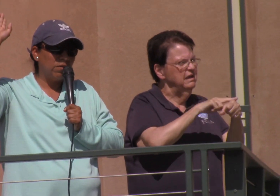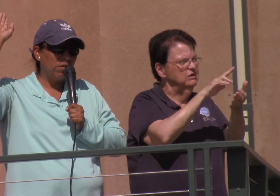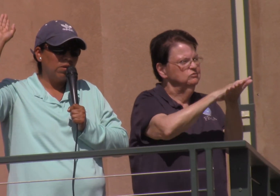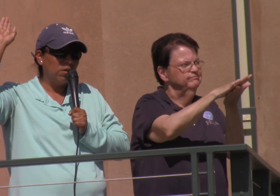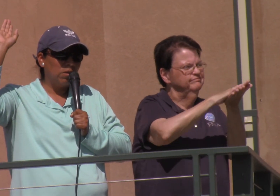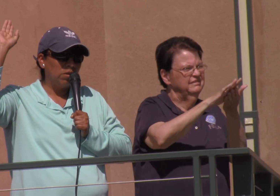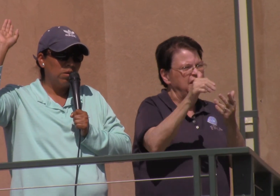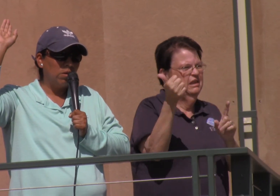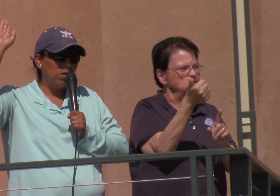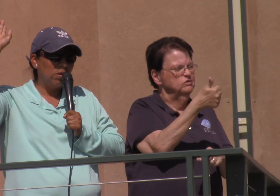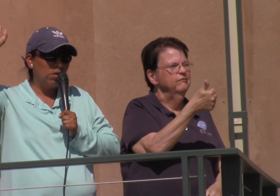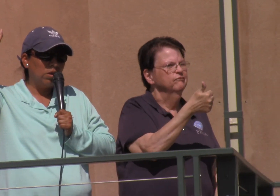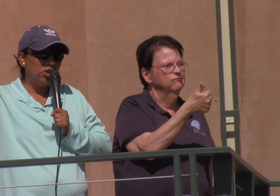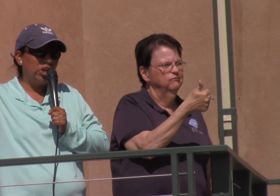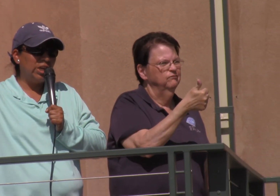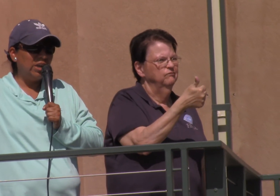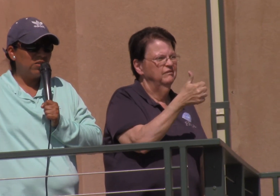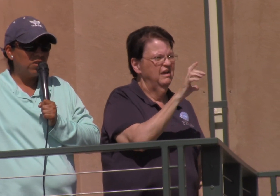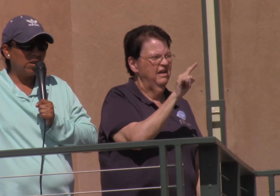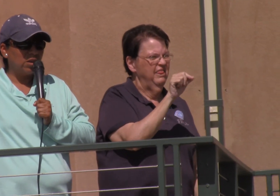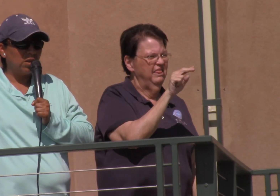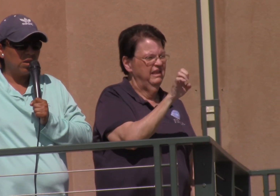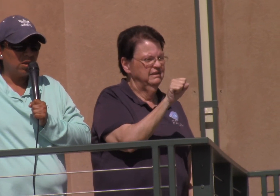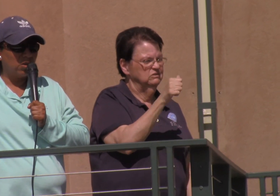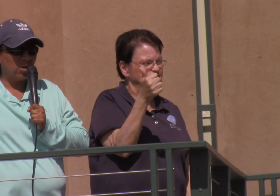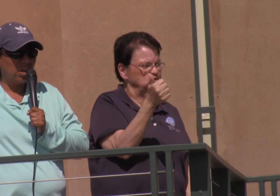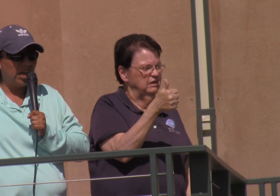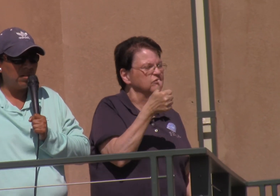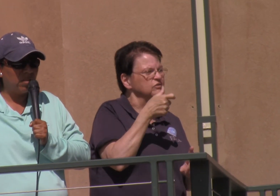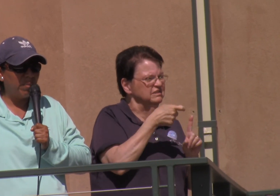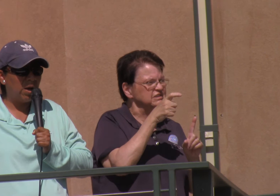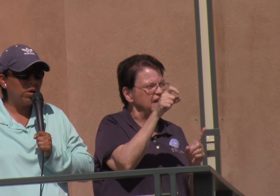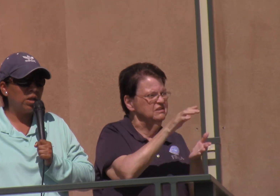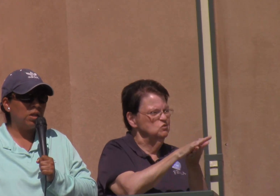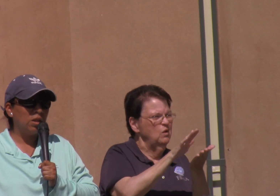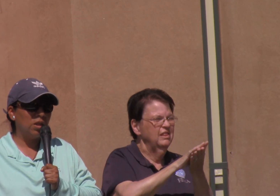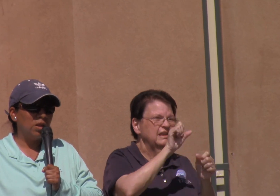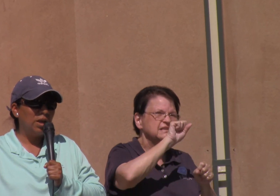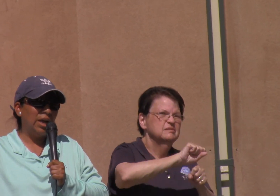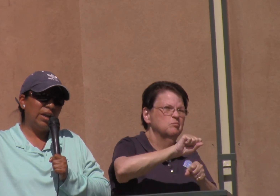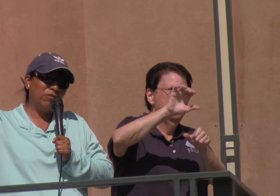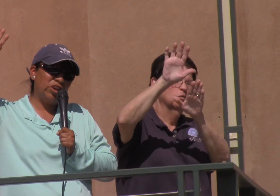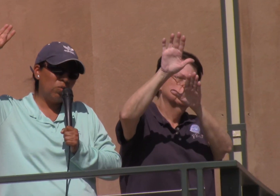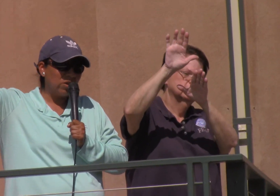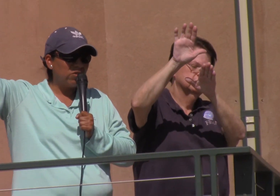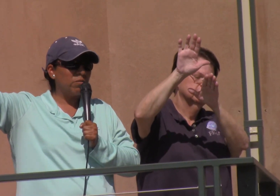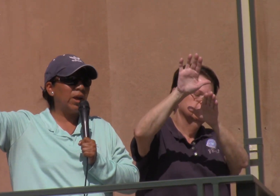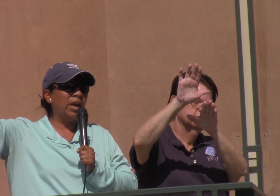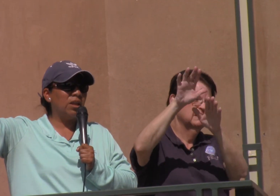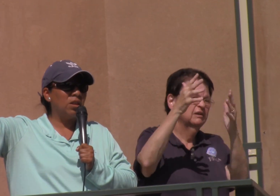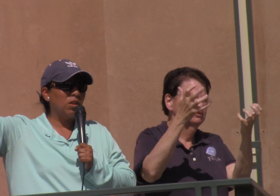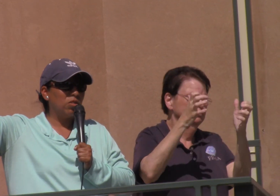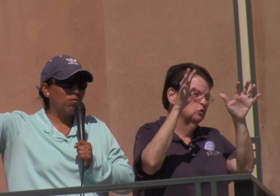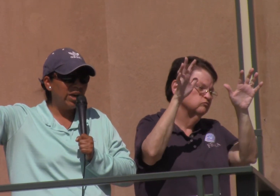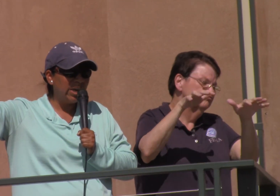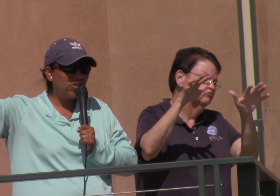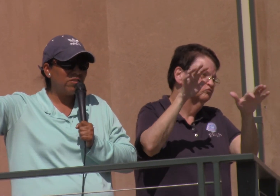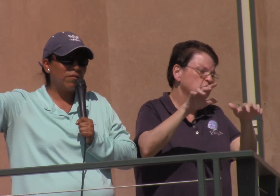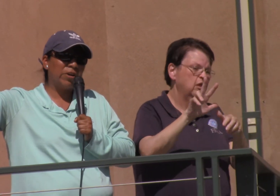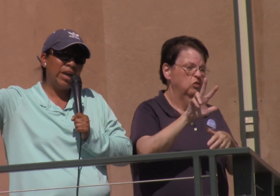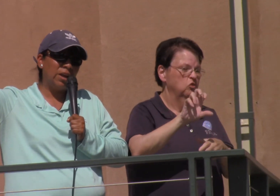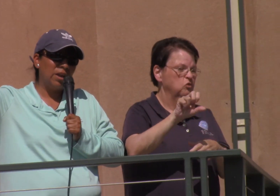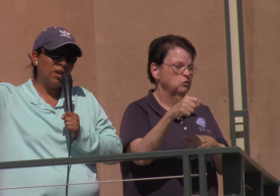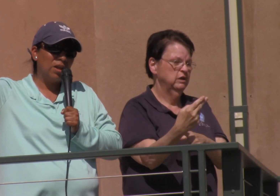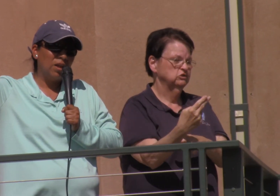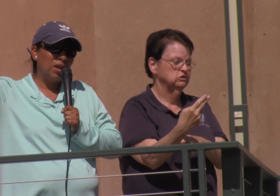herself. She needs to cleanse the mountain. And if she wants to rain 3 inches